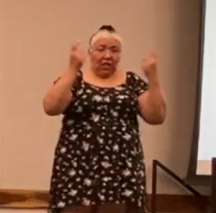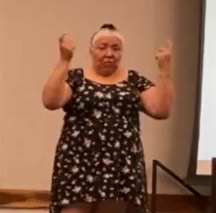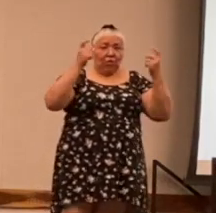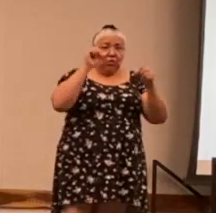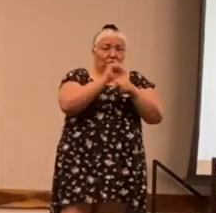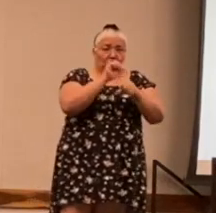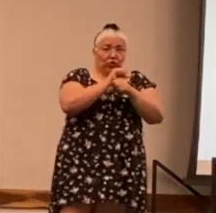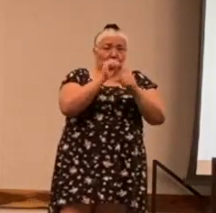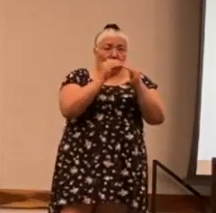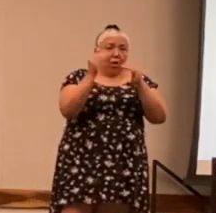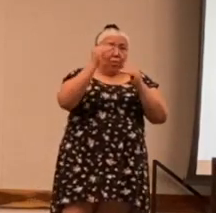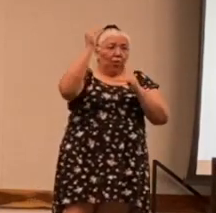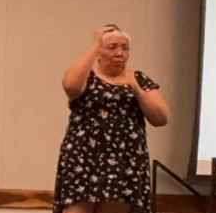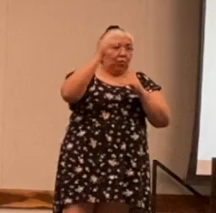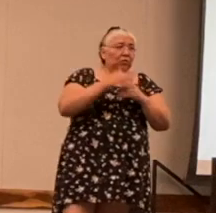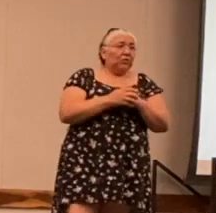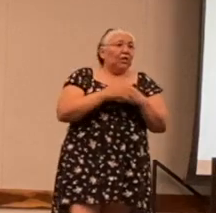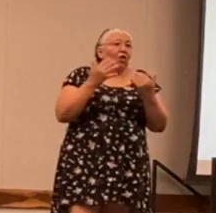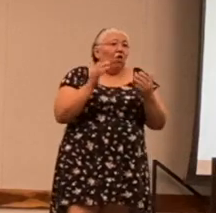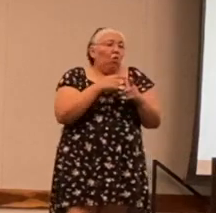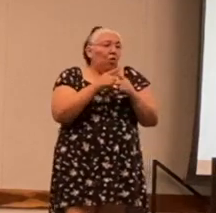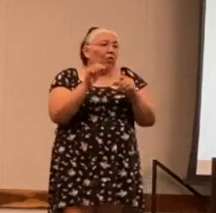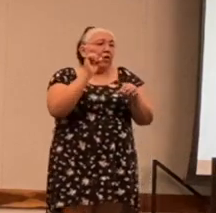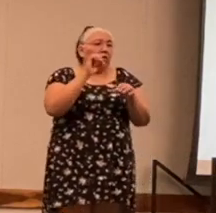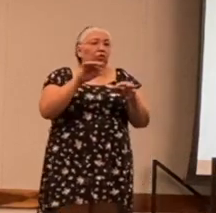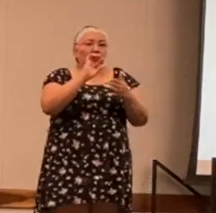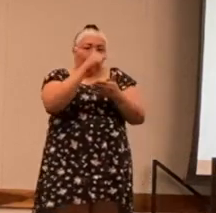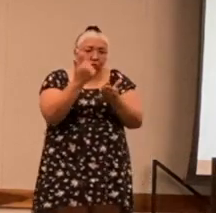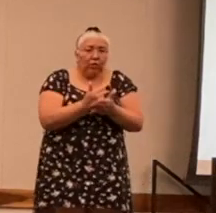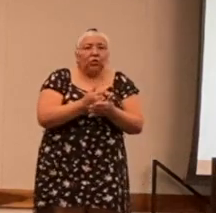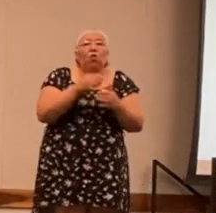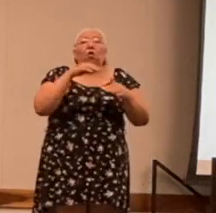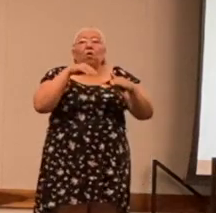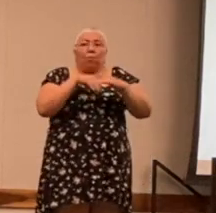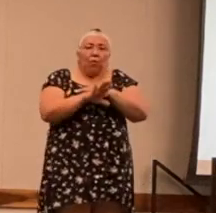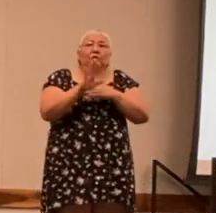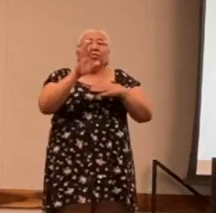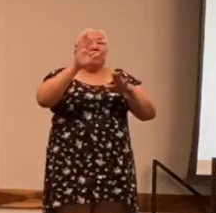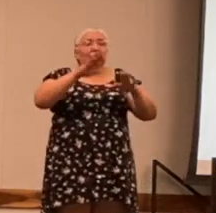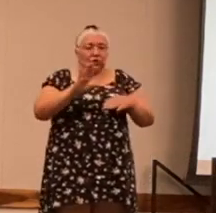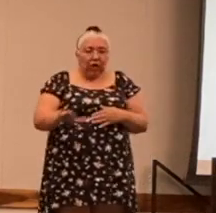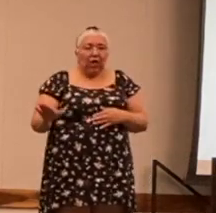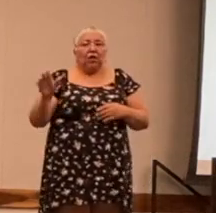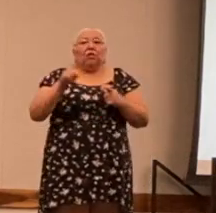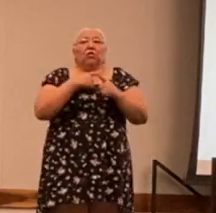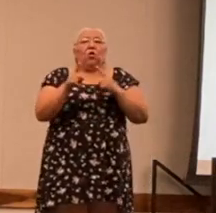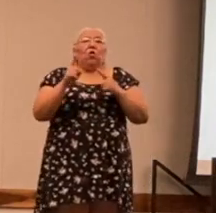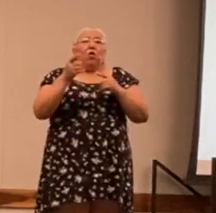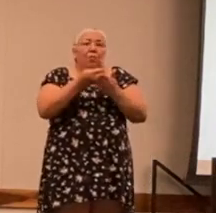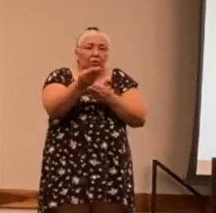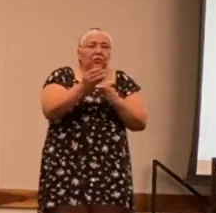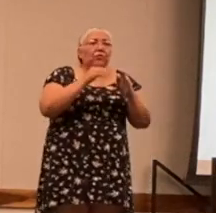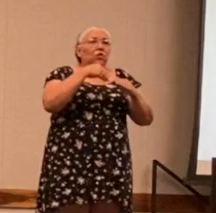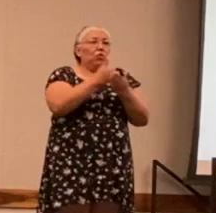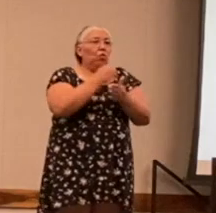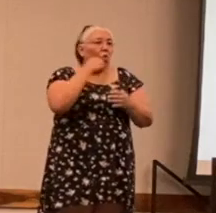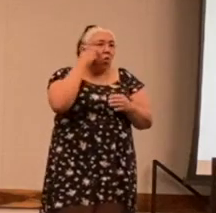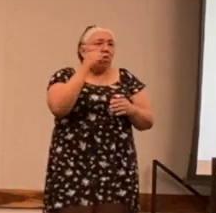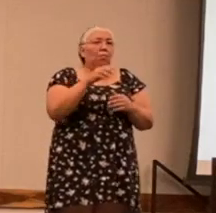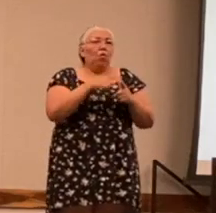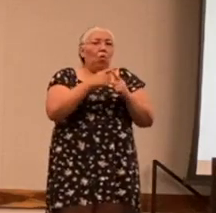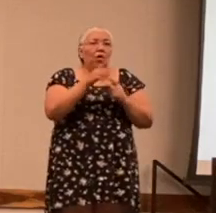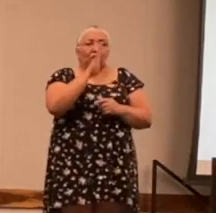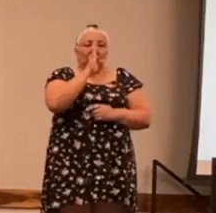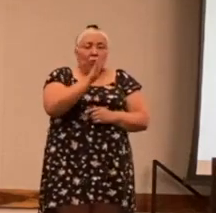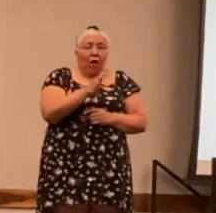job promotions or their graduation or birth of a child or purchase of a new home or their sobriety.